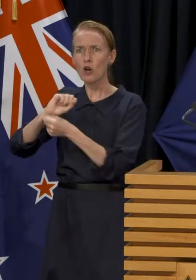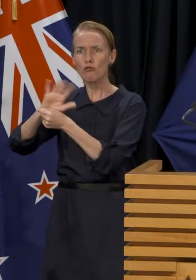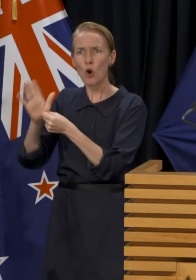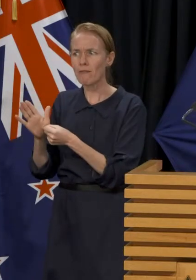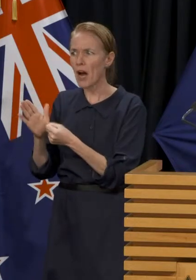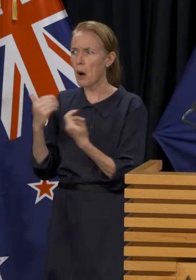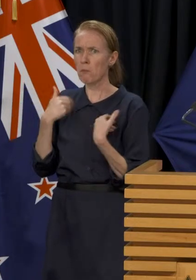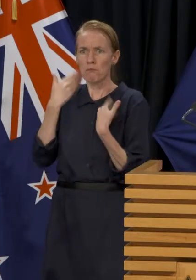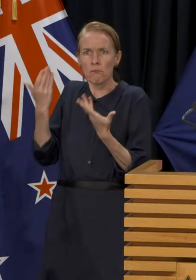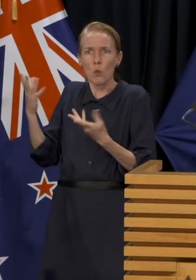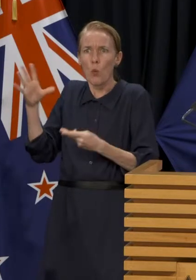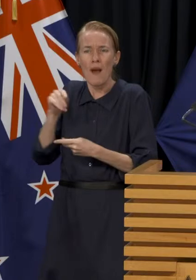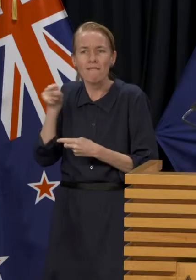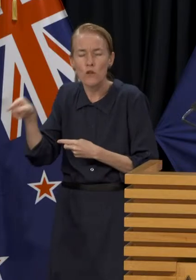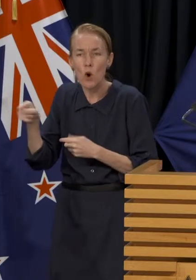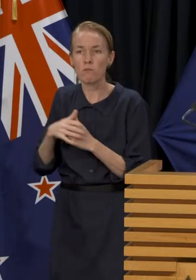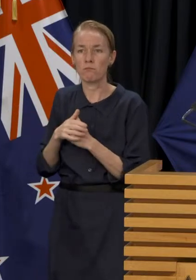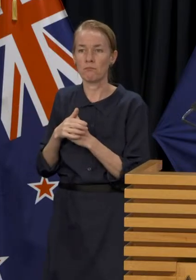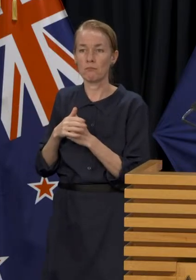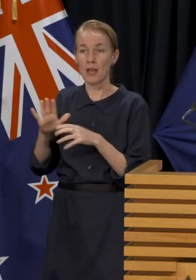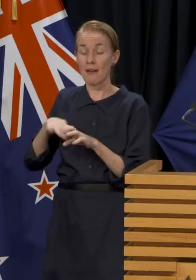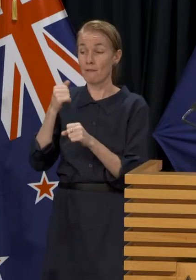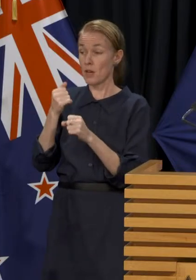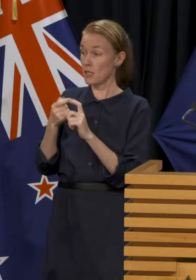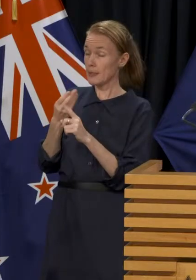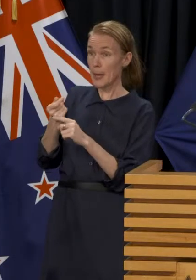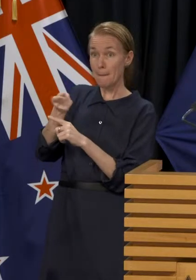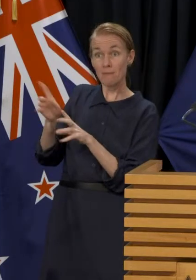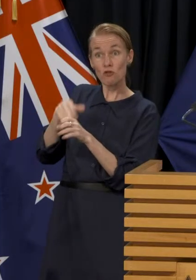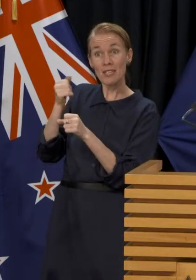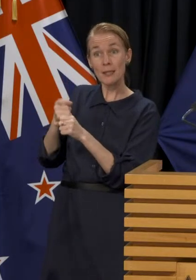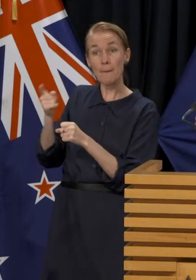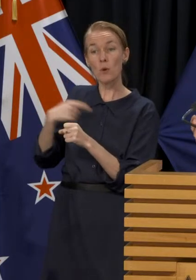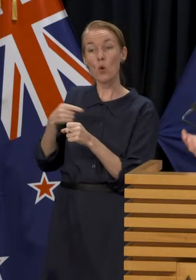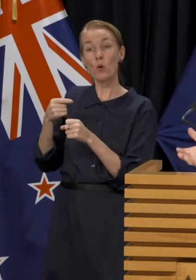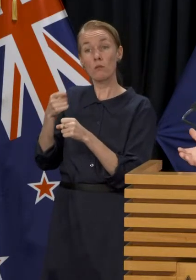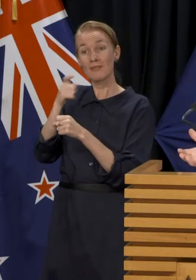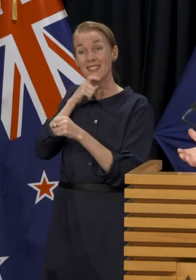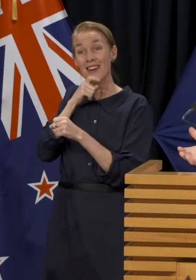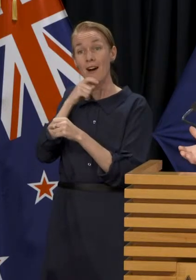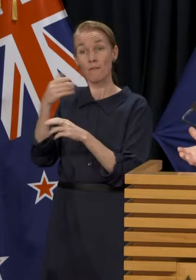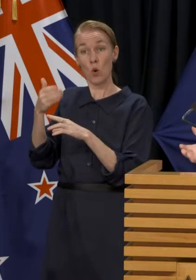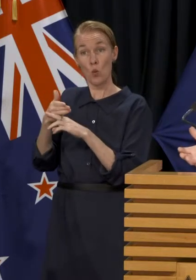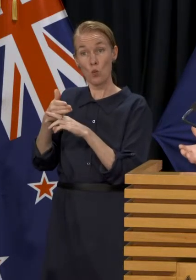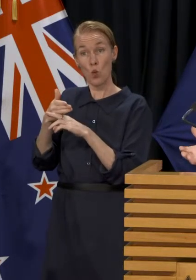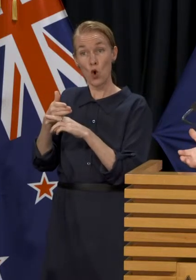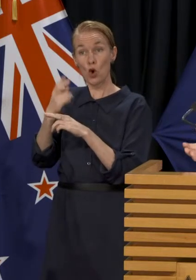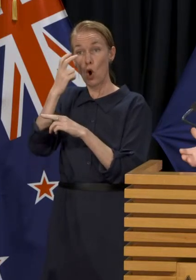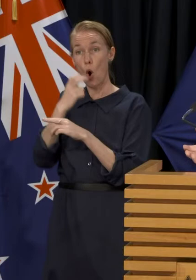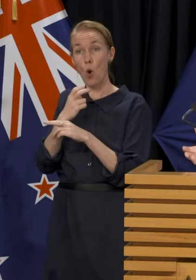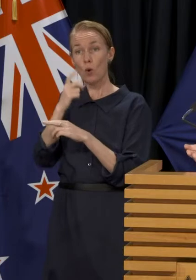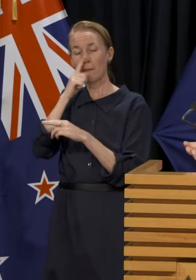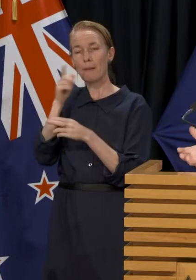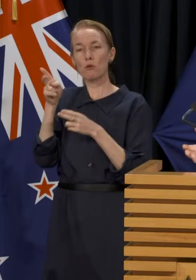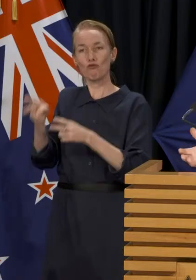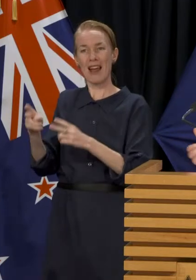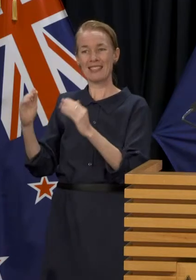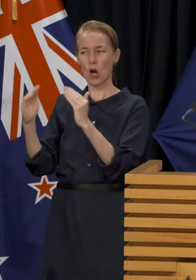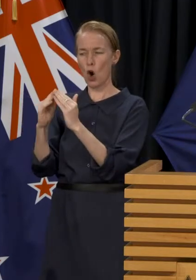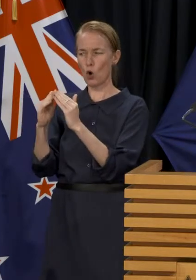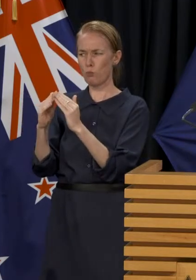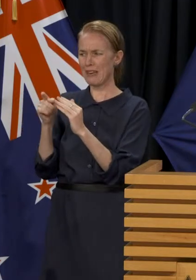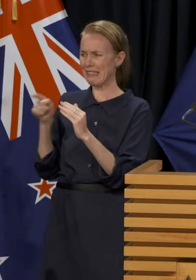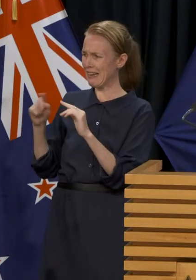who, for example, were workers in our aged residential care facilities whose home circumstances didn't allow them to